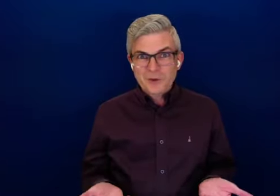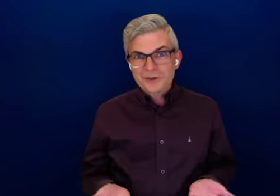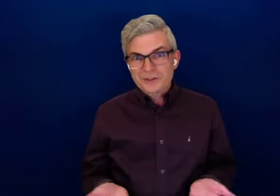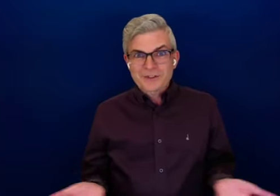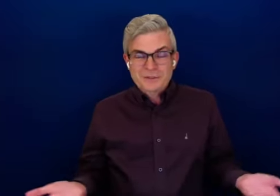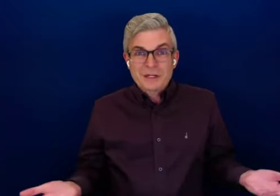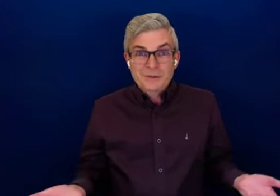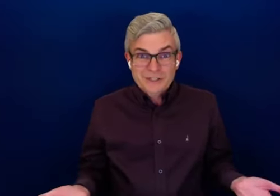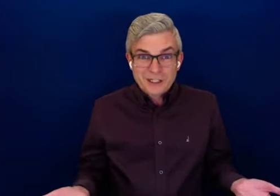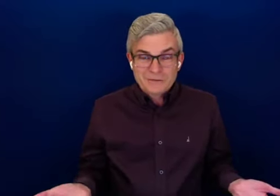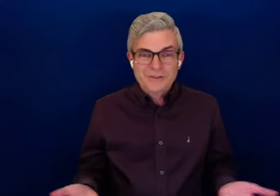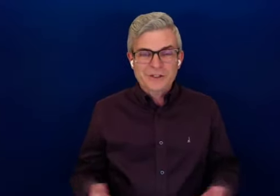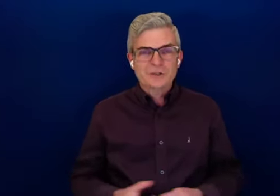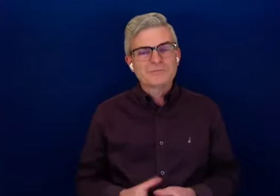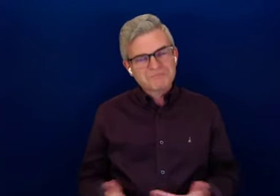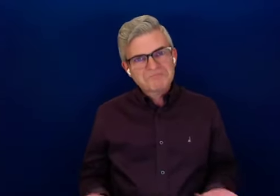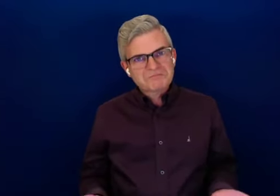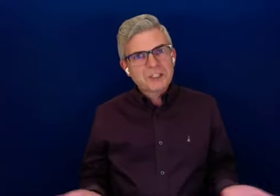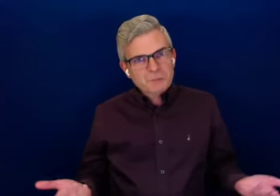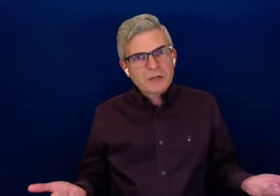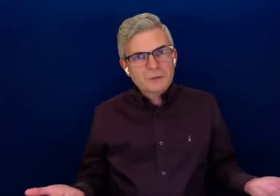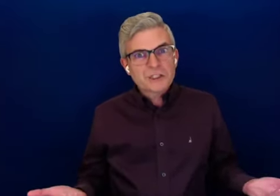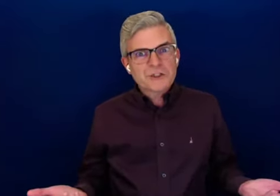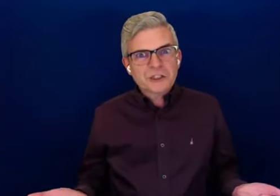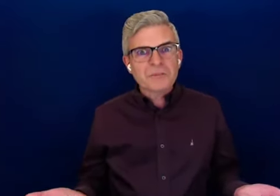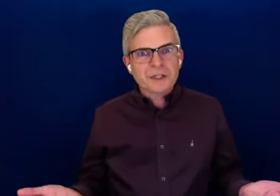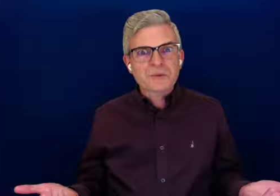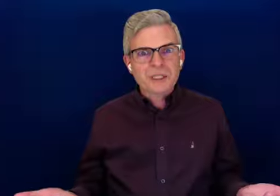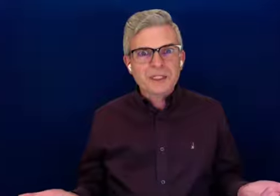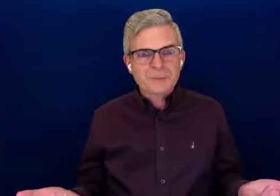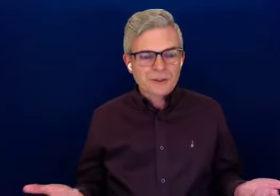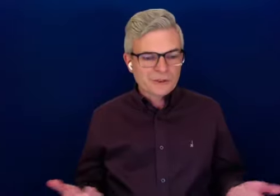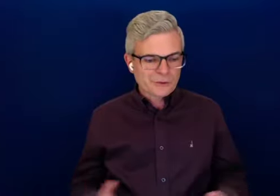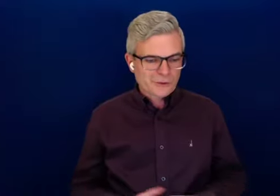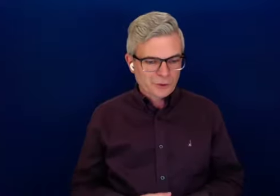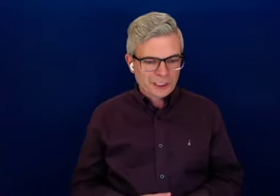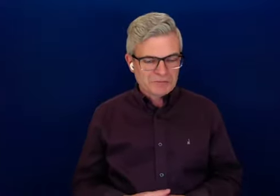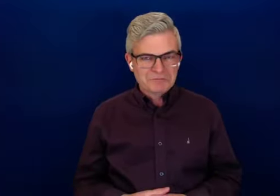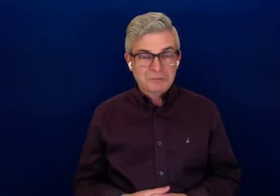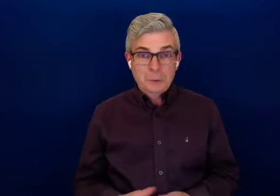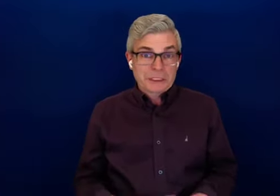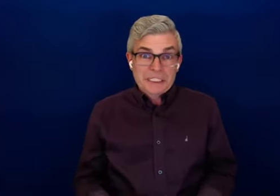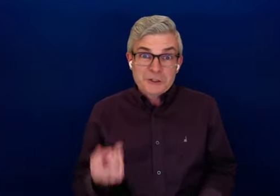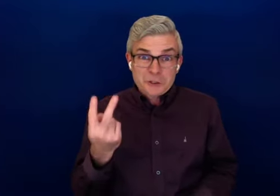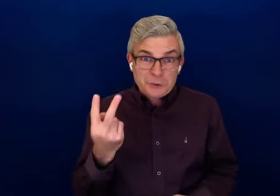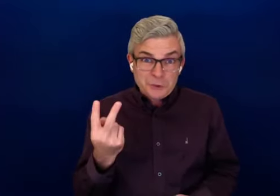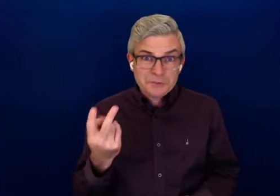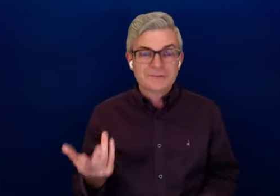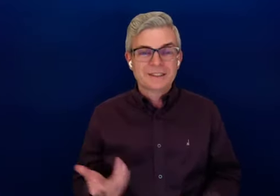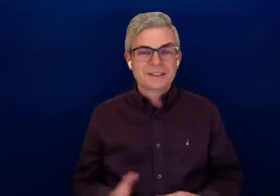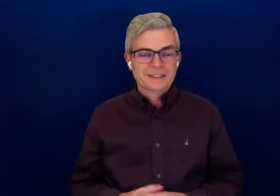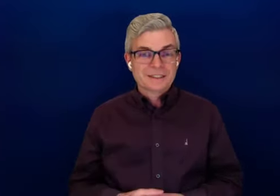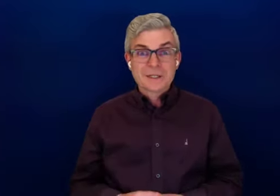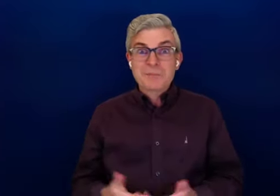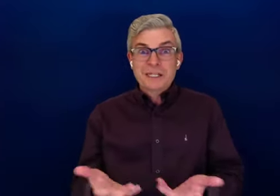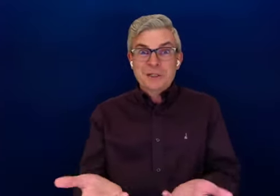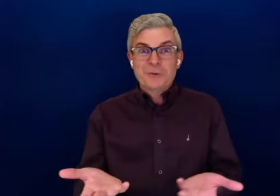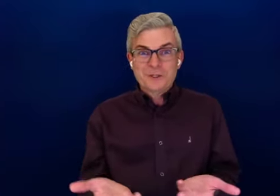more than just about yourself. So there probably should be three people in your story. or at least two, somebody other than